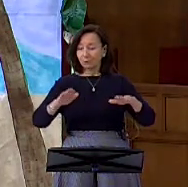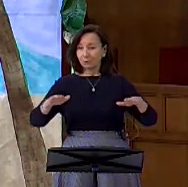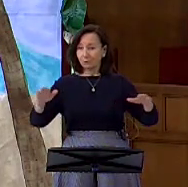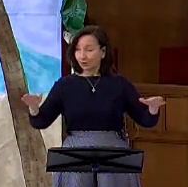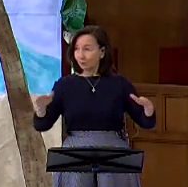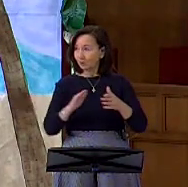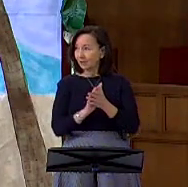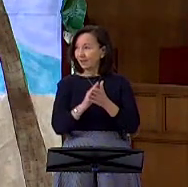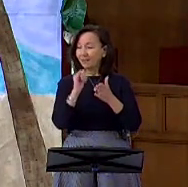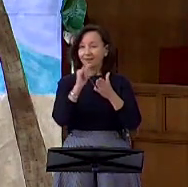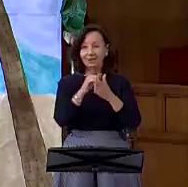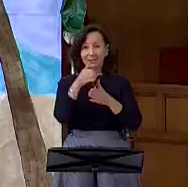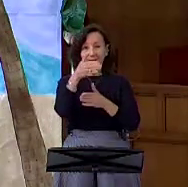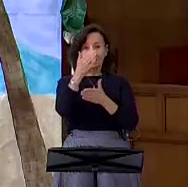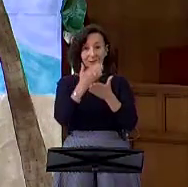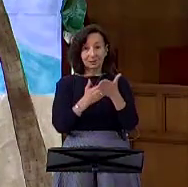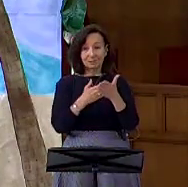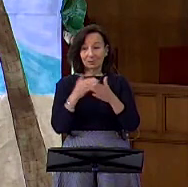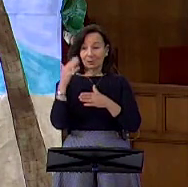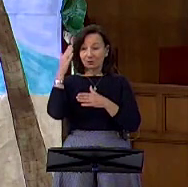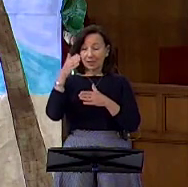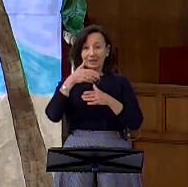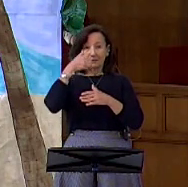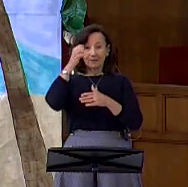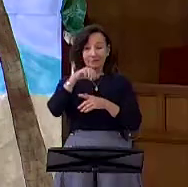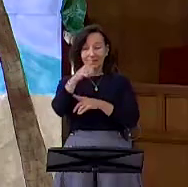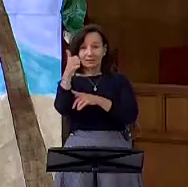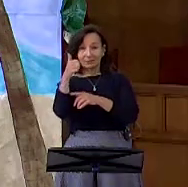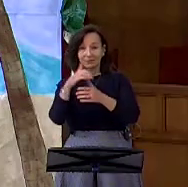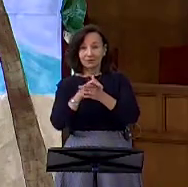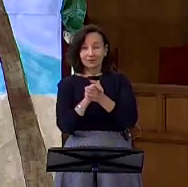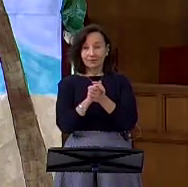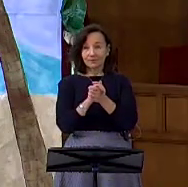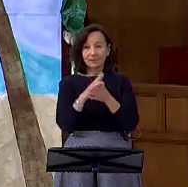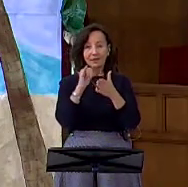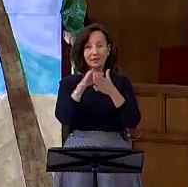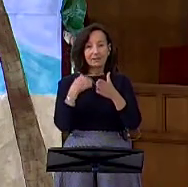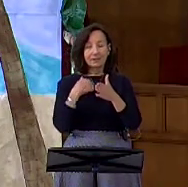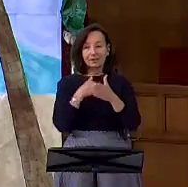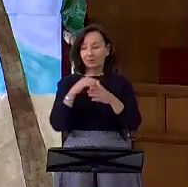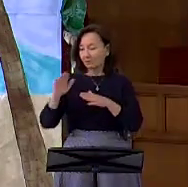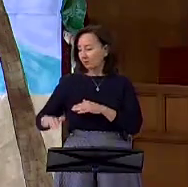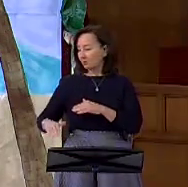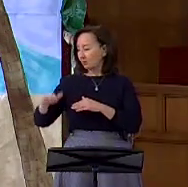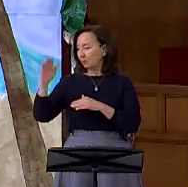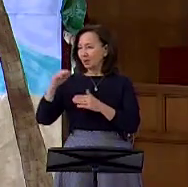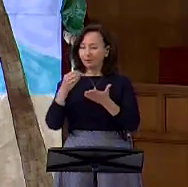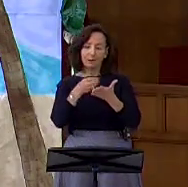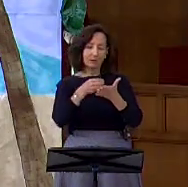That some of us are created better than others. That where we grew up or how much